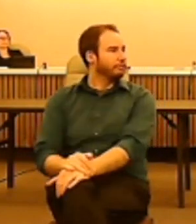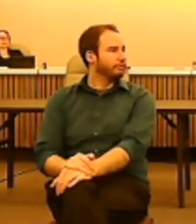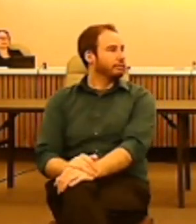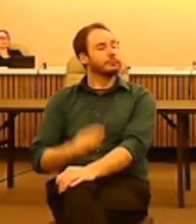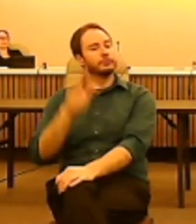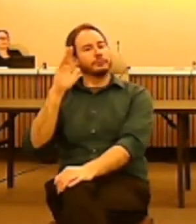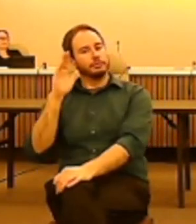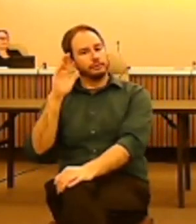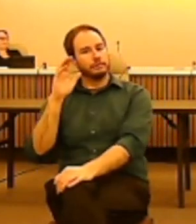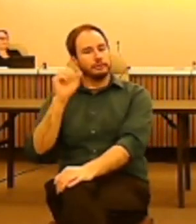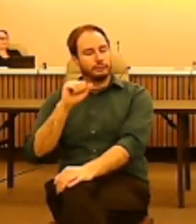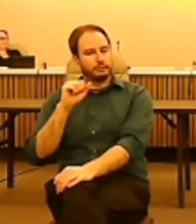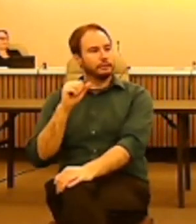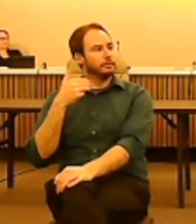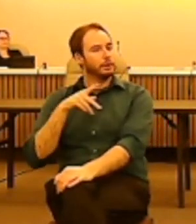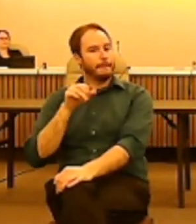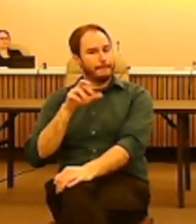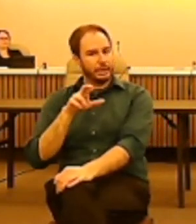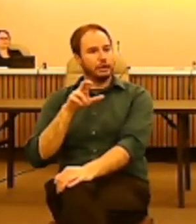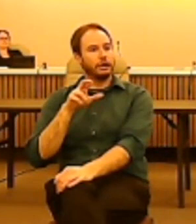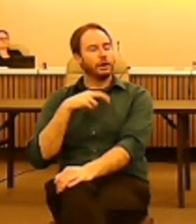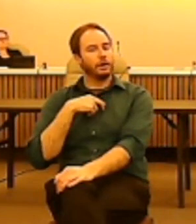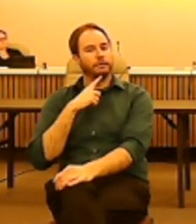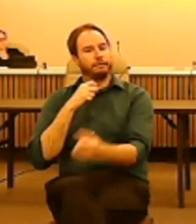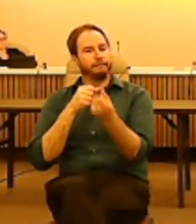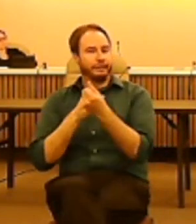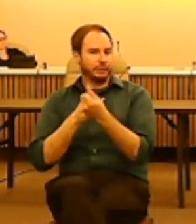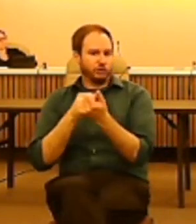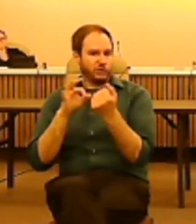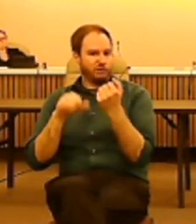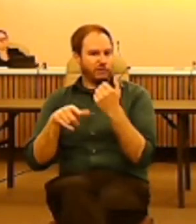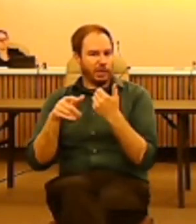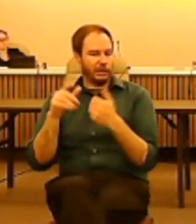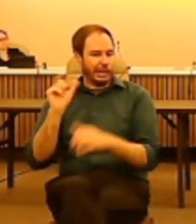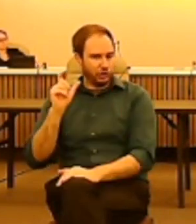Yes, well, I would like to speak in favor of the stretch energy code, though I